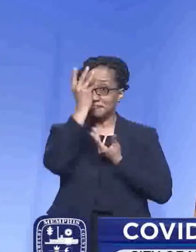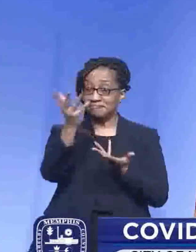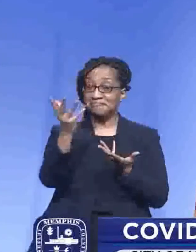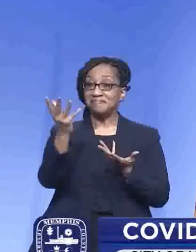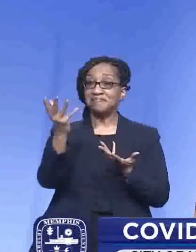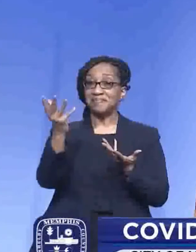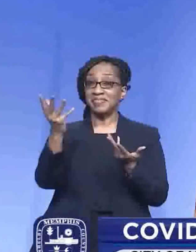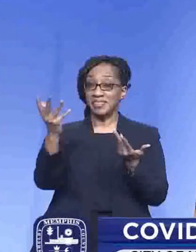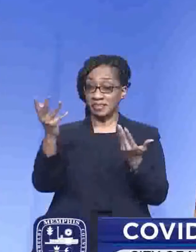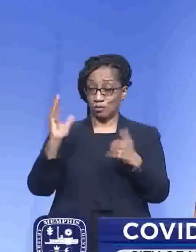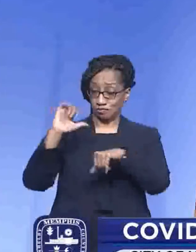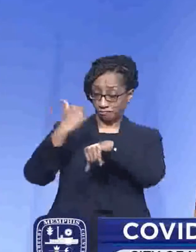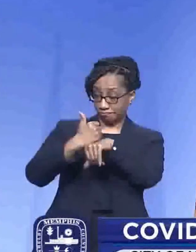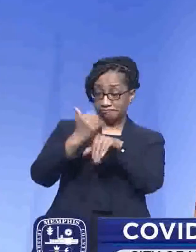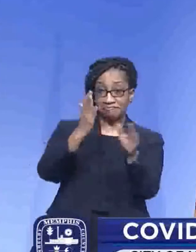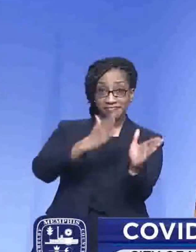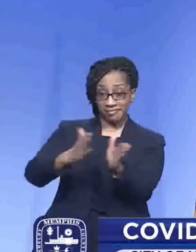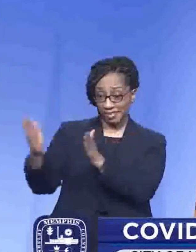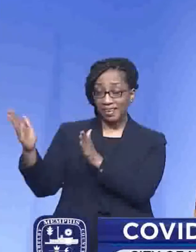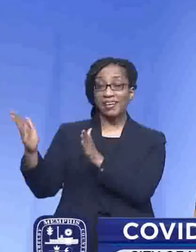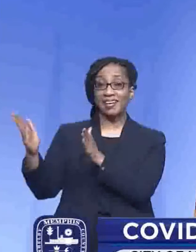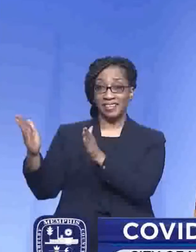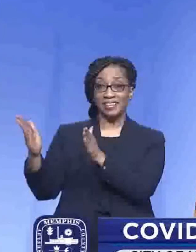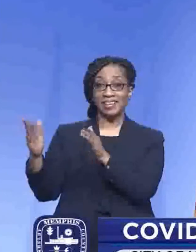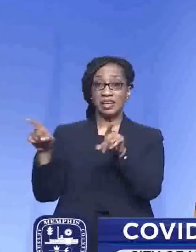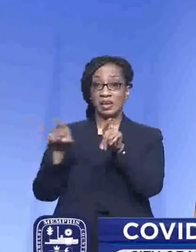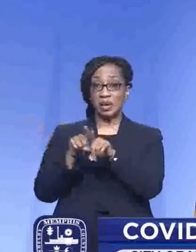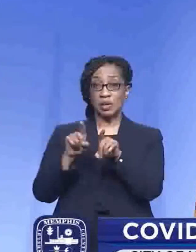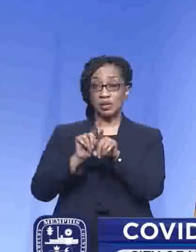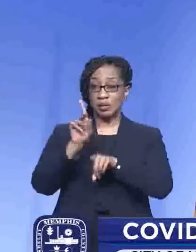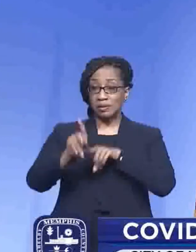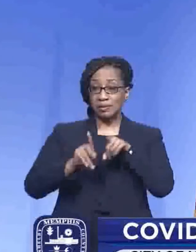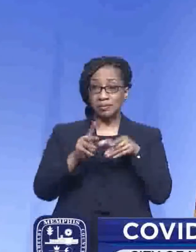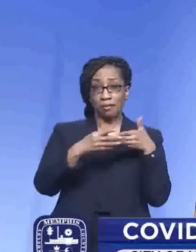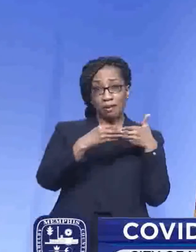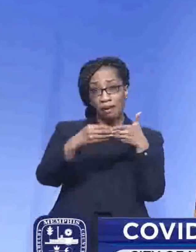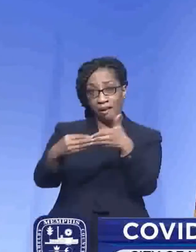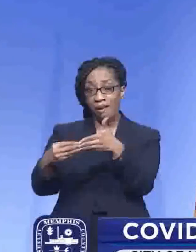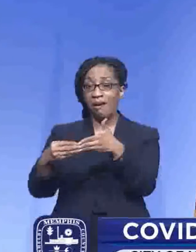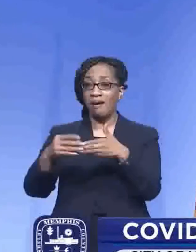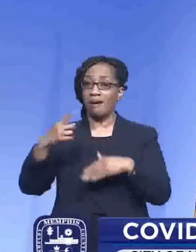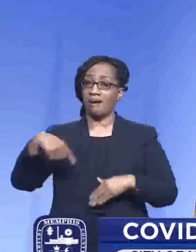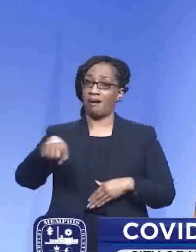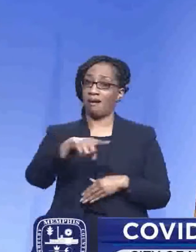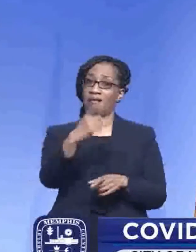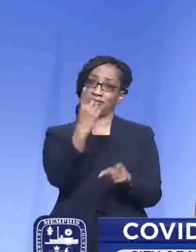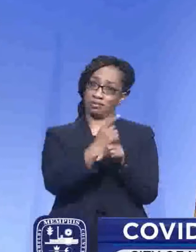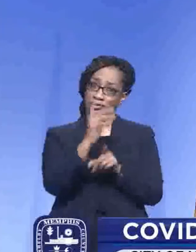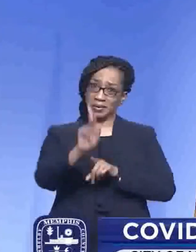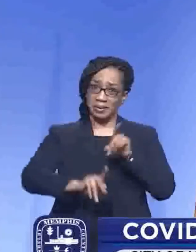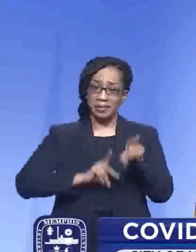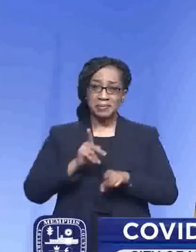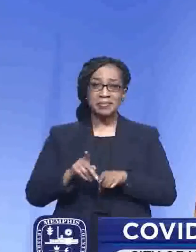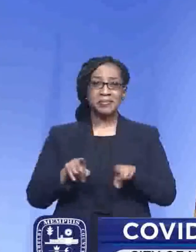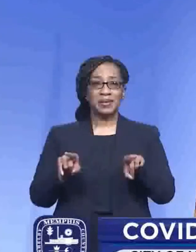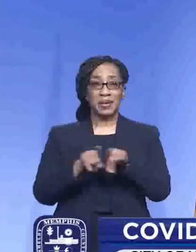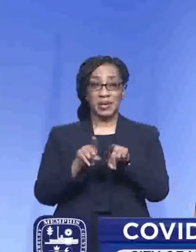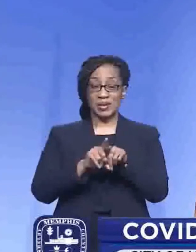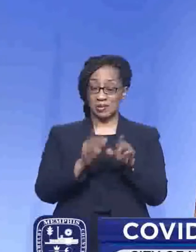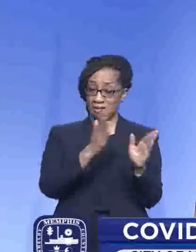have a plan and the right people in place, and we're working hard to implement that